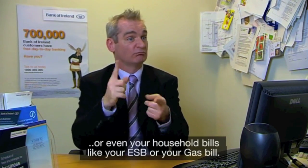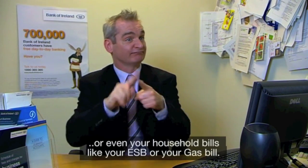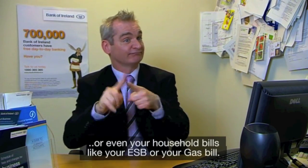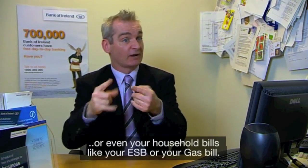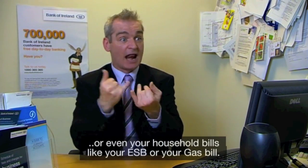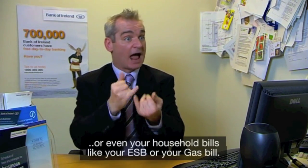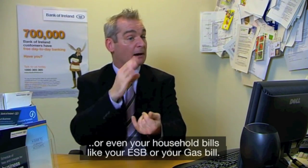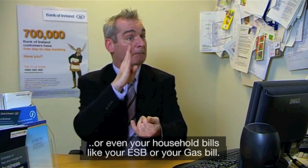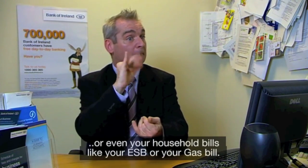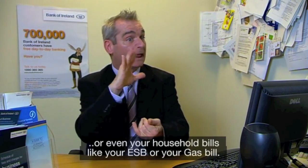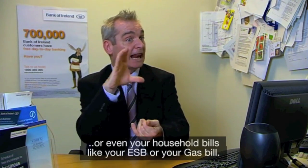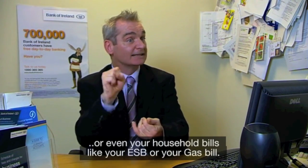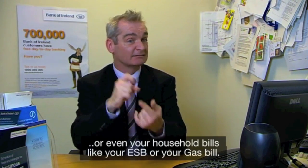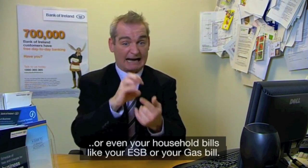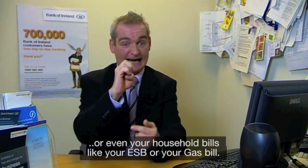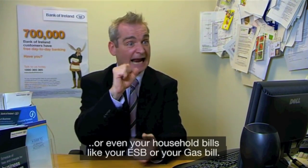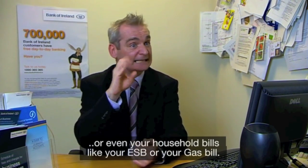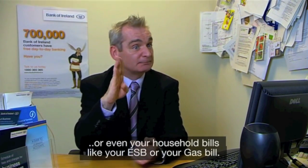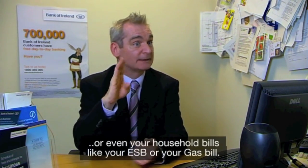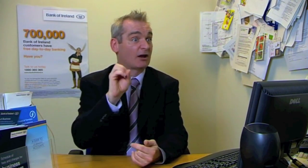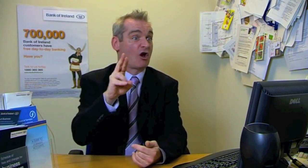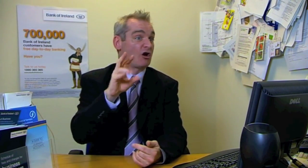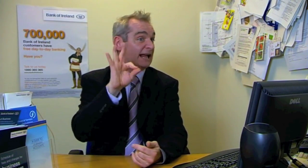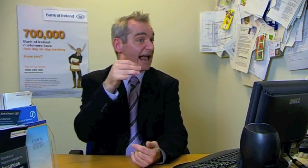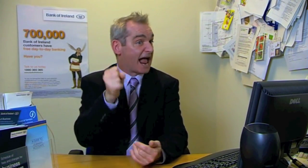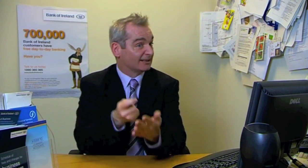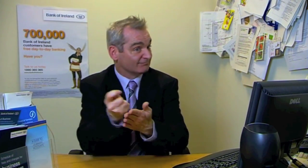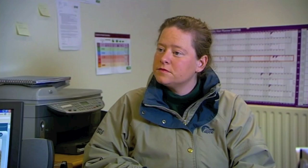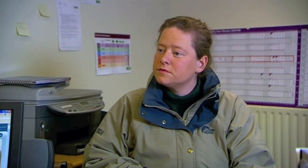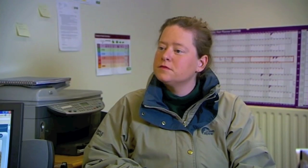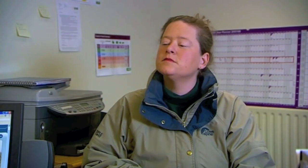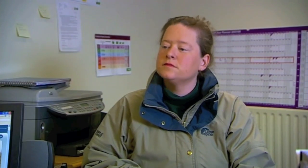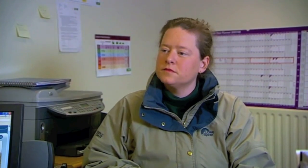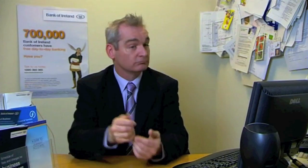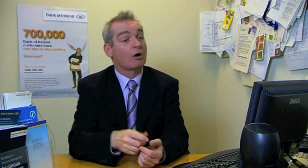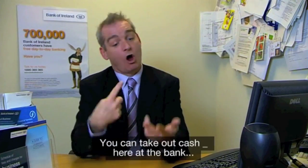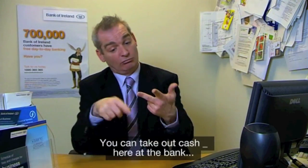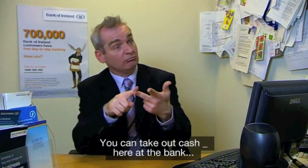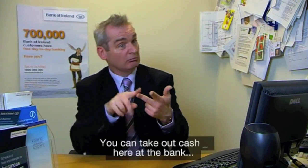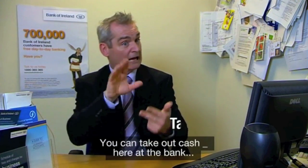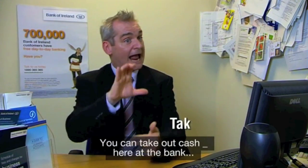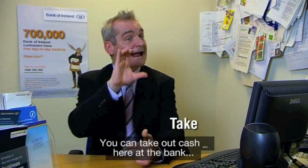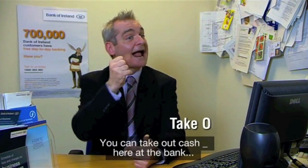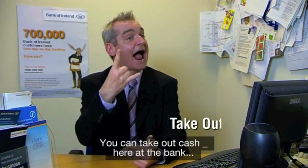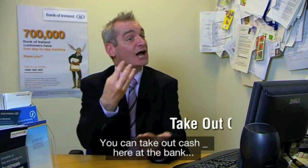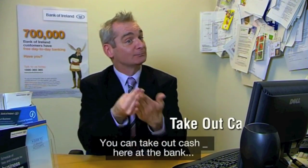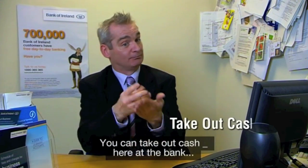your ESB or your gas bill. You can take out cash here at the bank, through